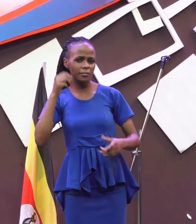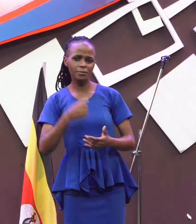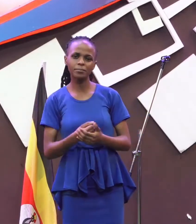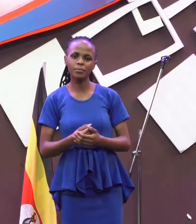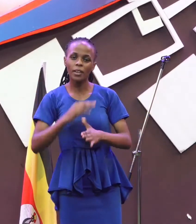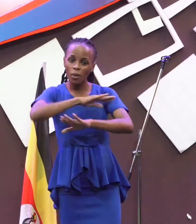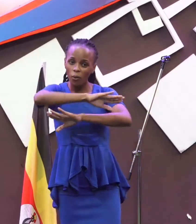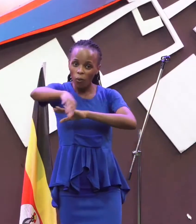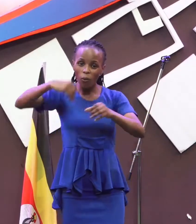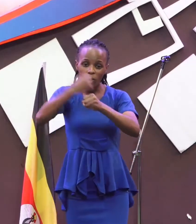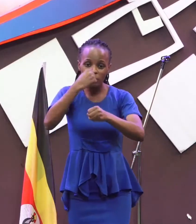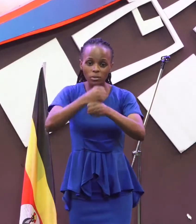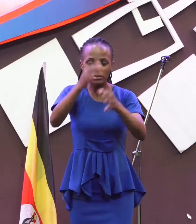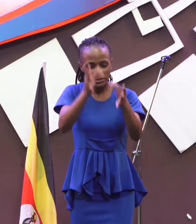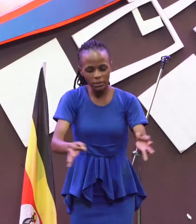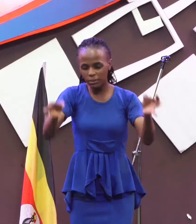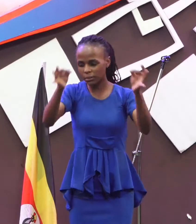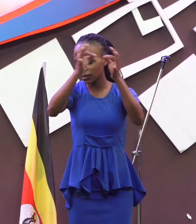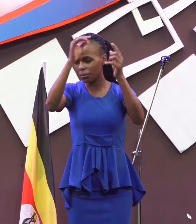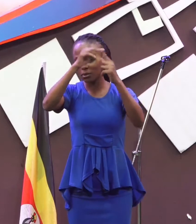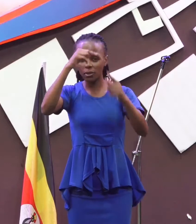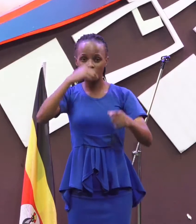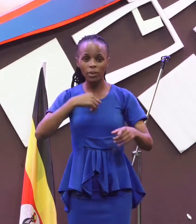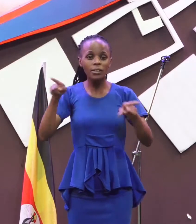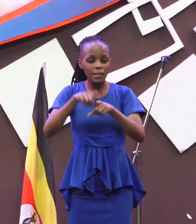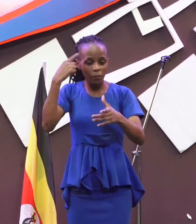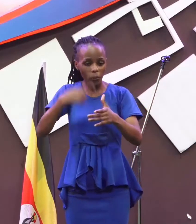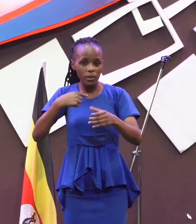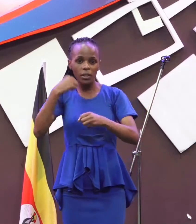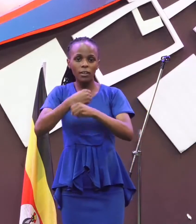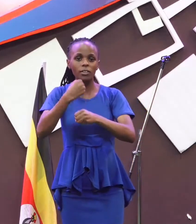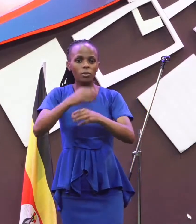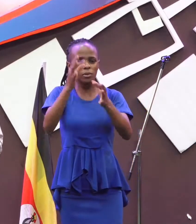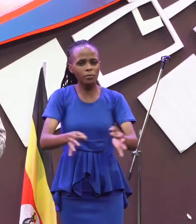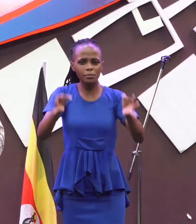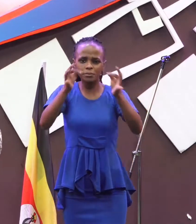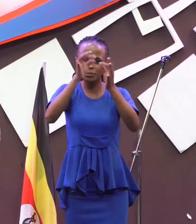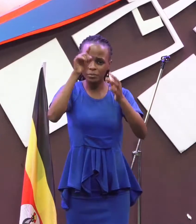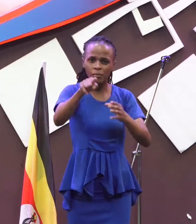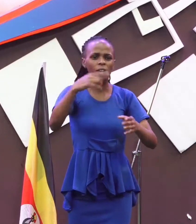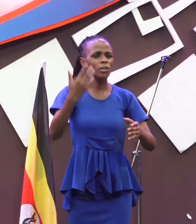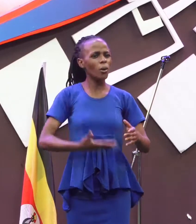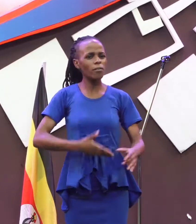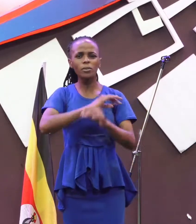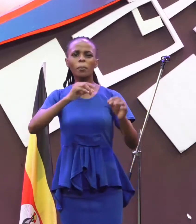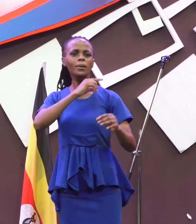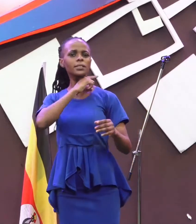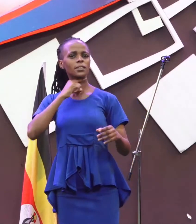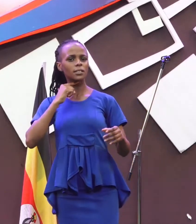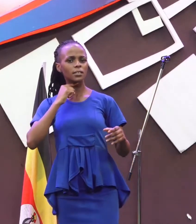heard, whatever you do benefits me. And whatever I do benefits you. You have